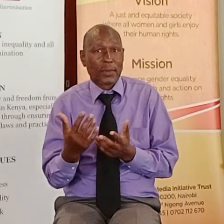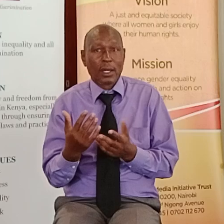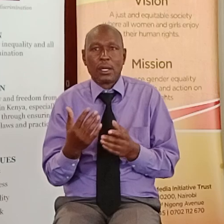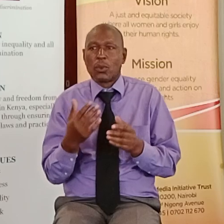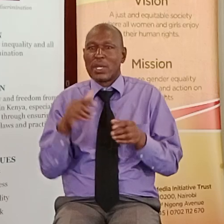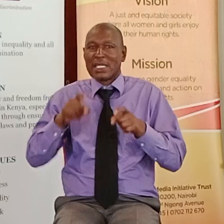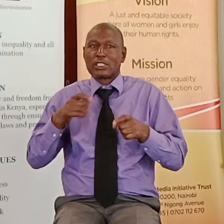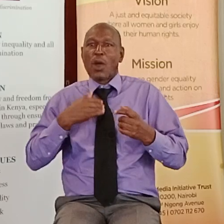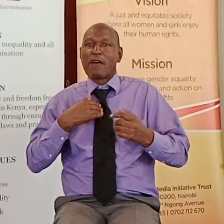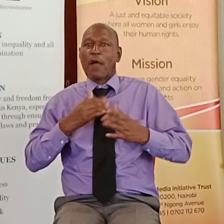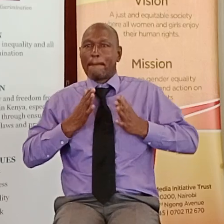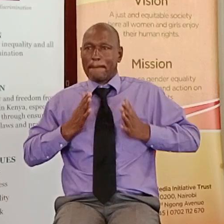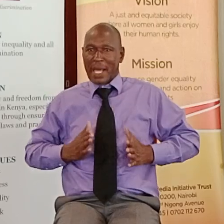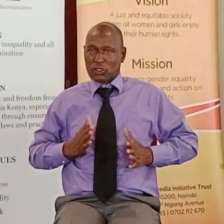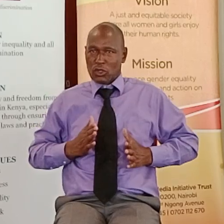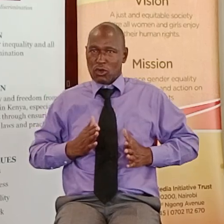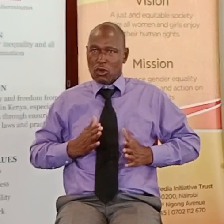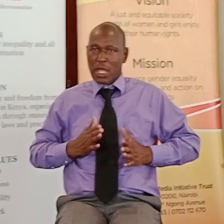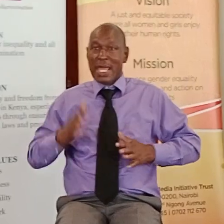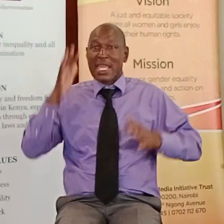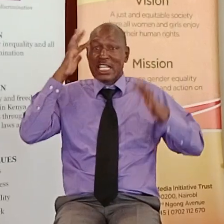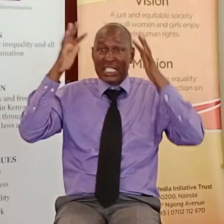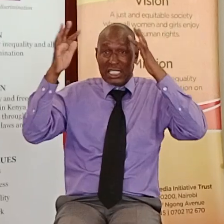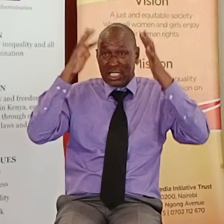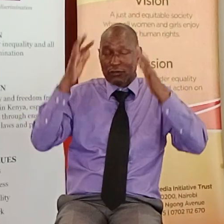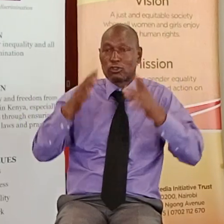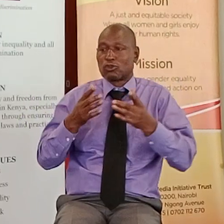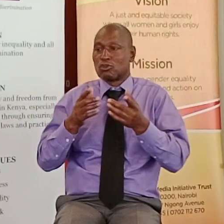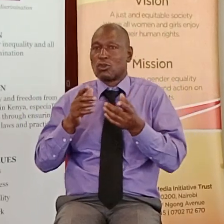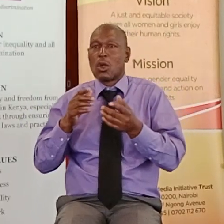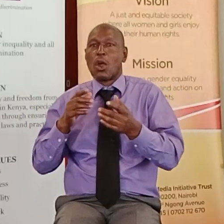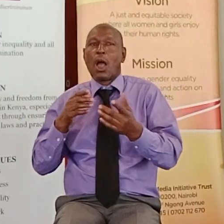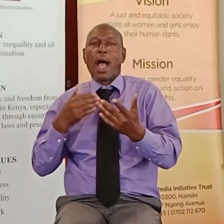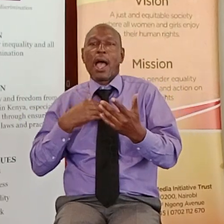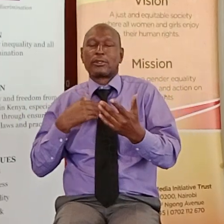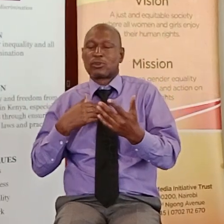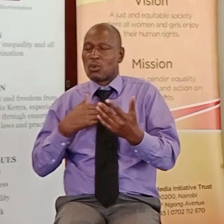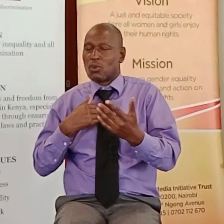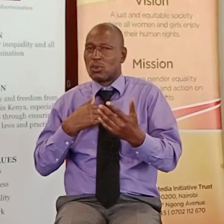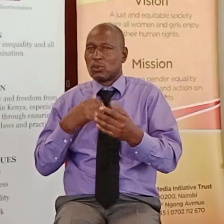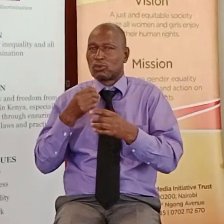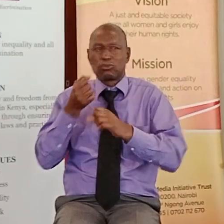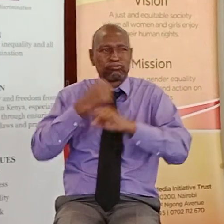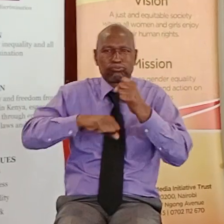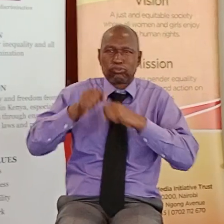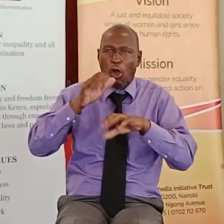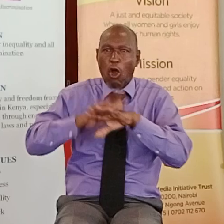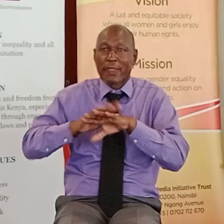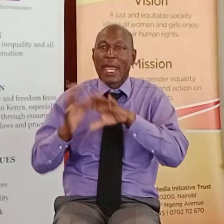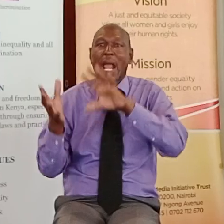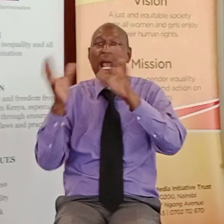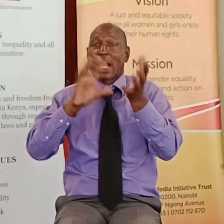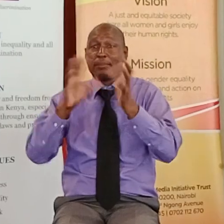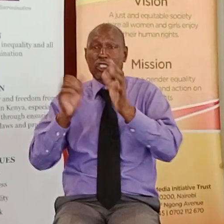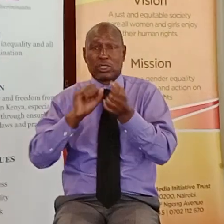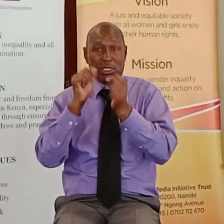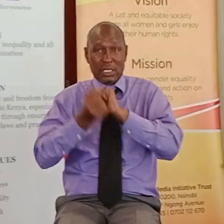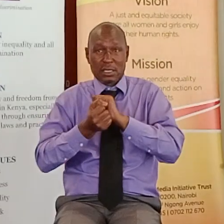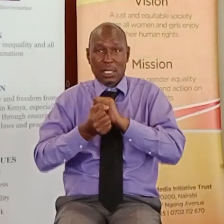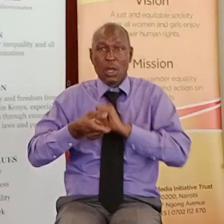initiatives for us to really fight this climate change scourge if we really have to secure the future